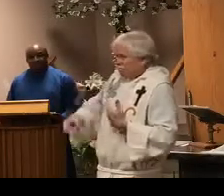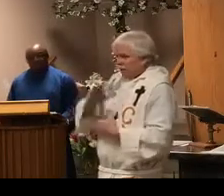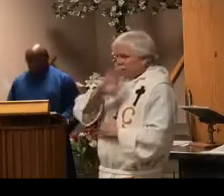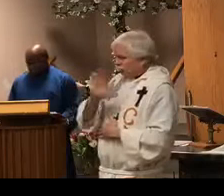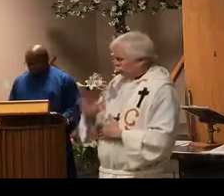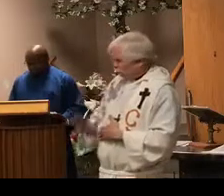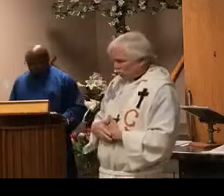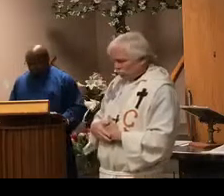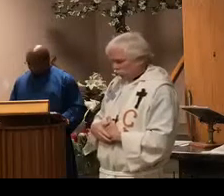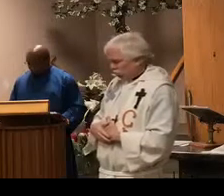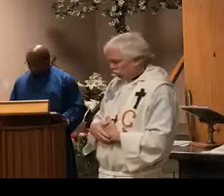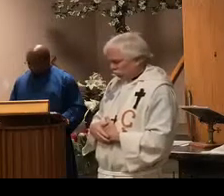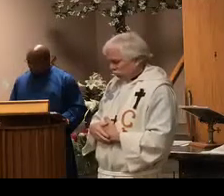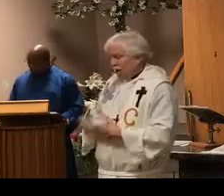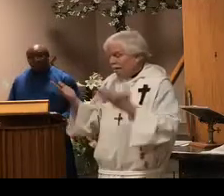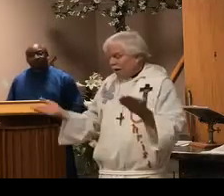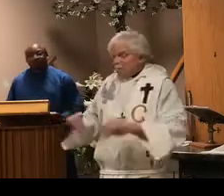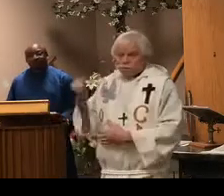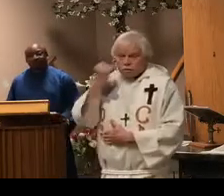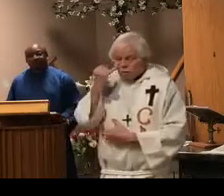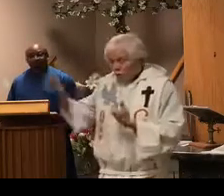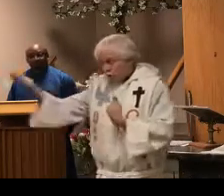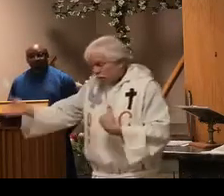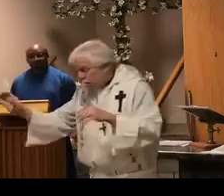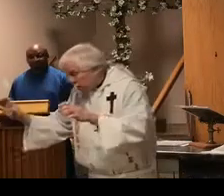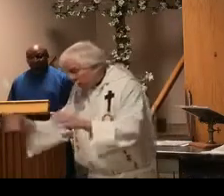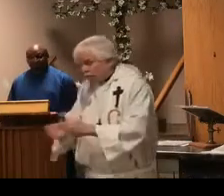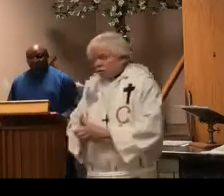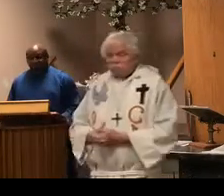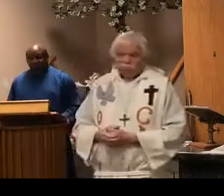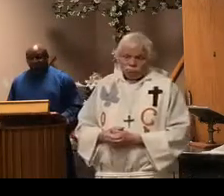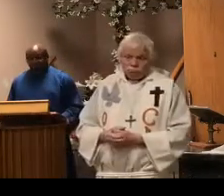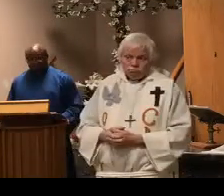I did it or other people did it.